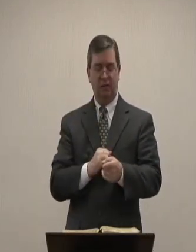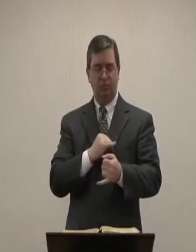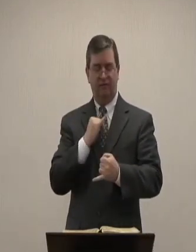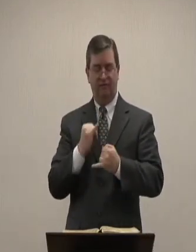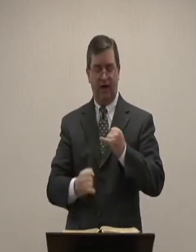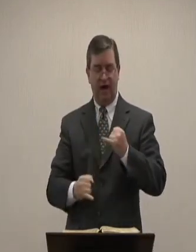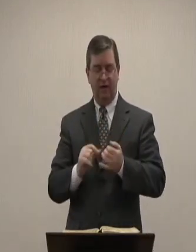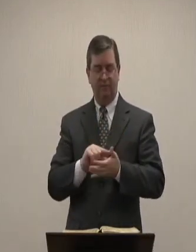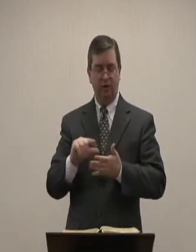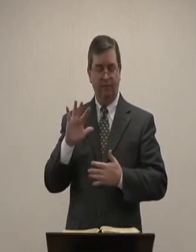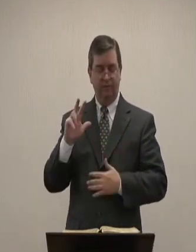praising God.